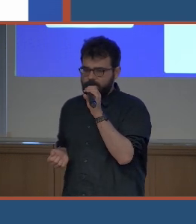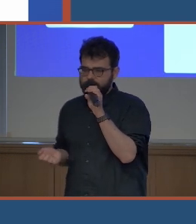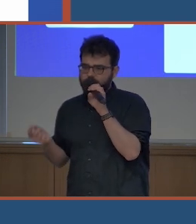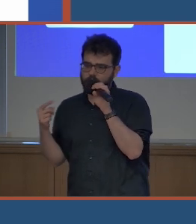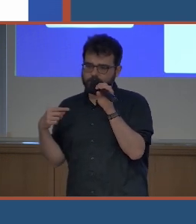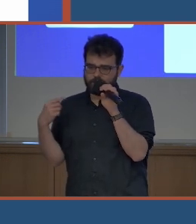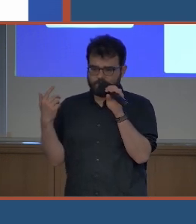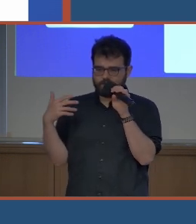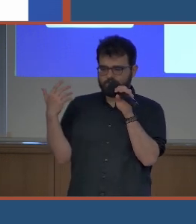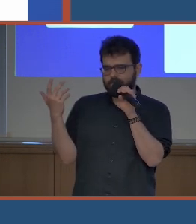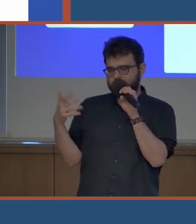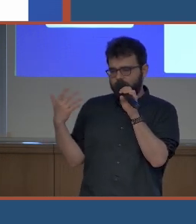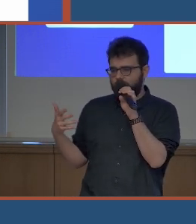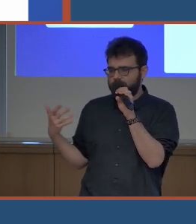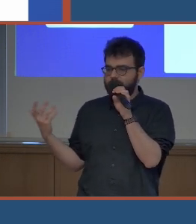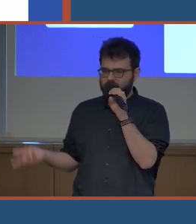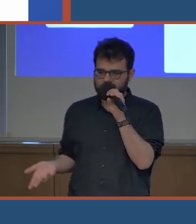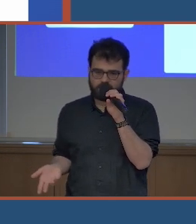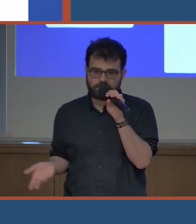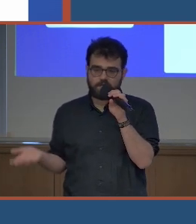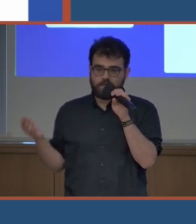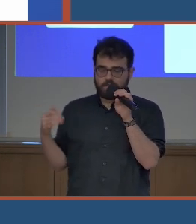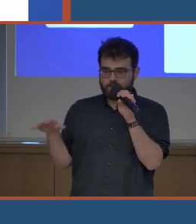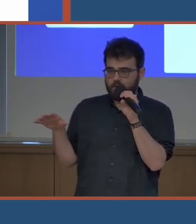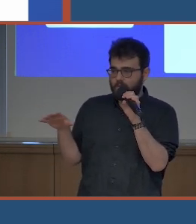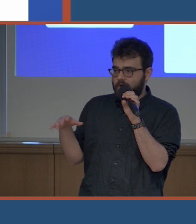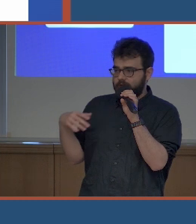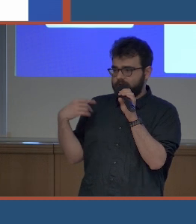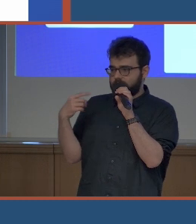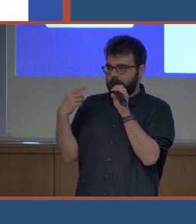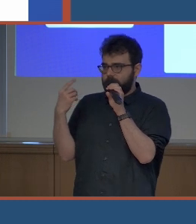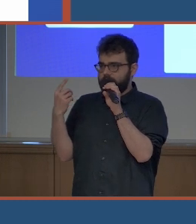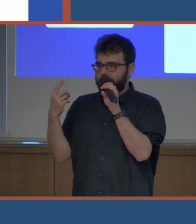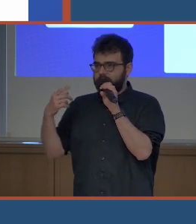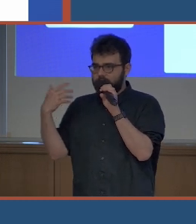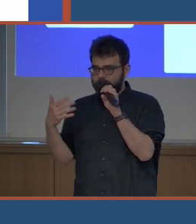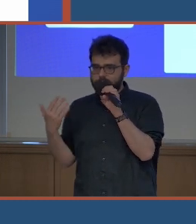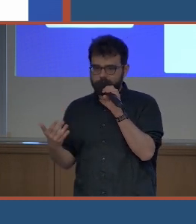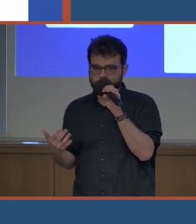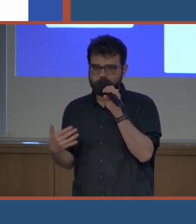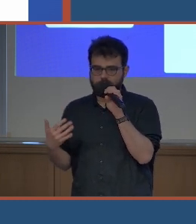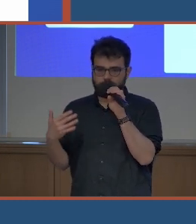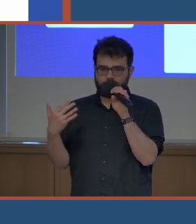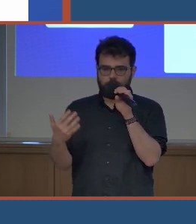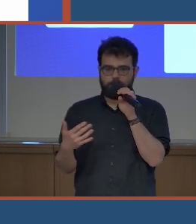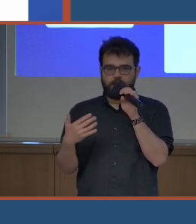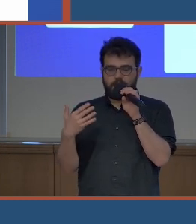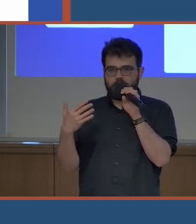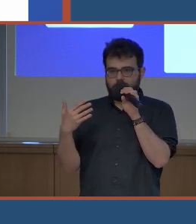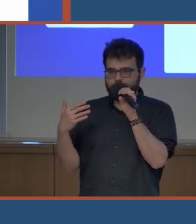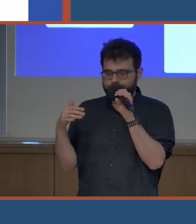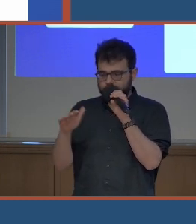sign languages, we also use the so-called mouthings. So these are like the lip movements borrowed from